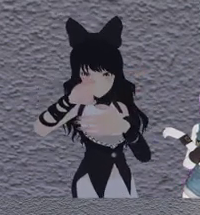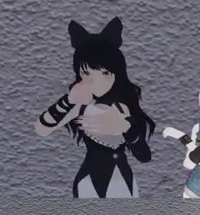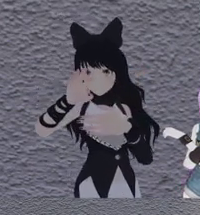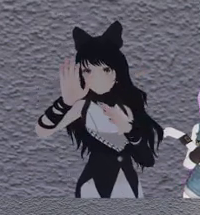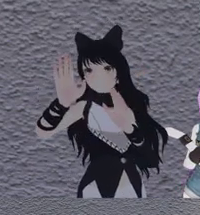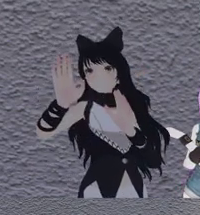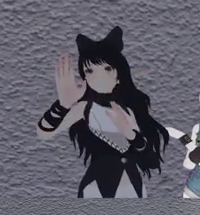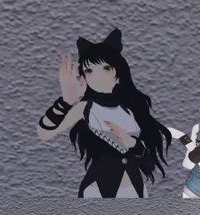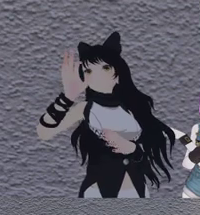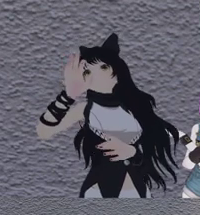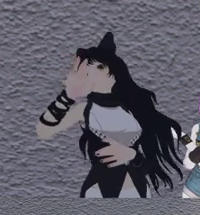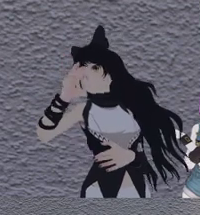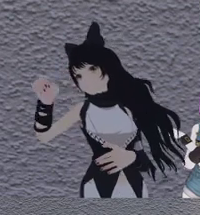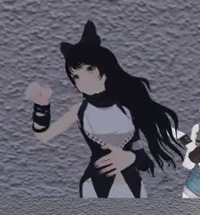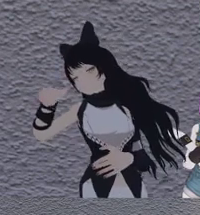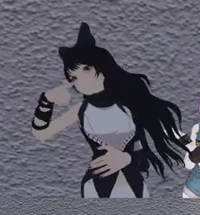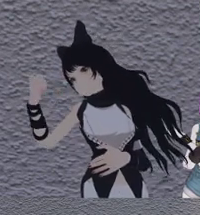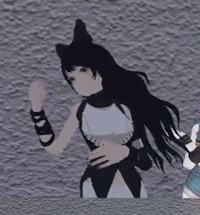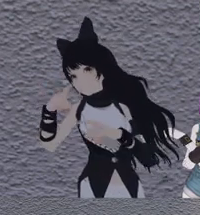Meat.